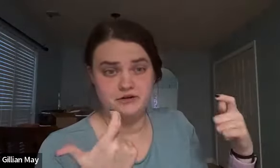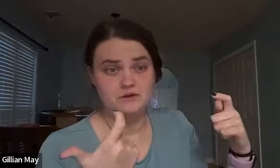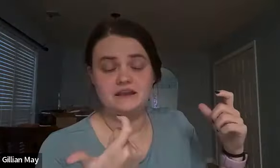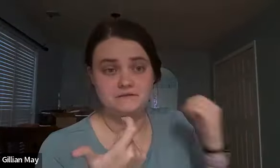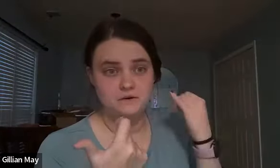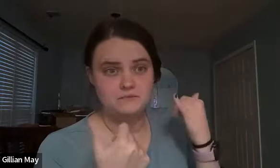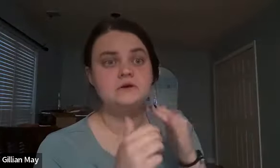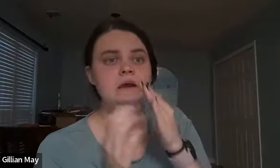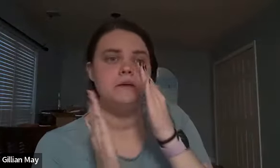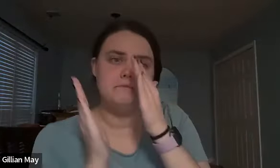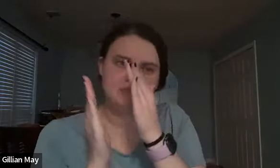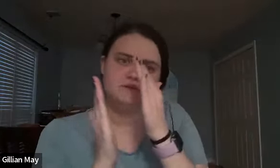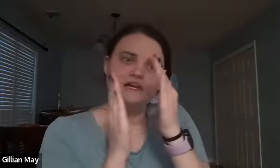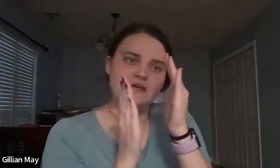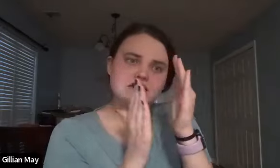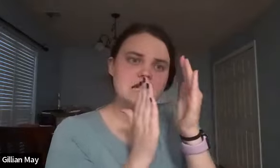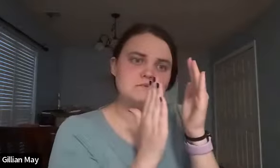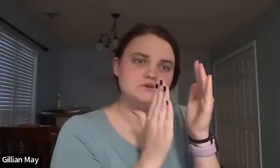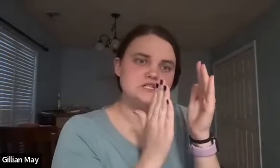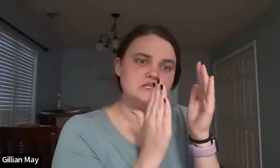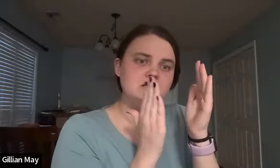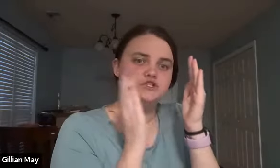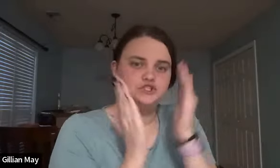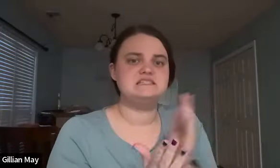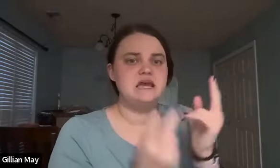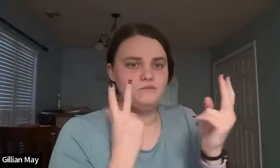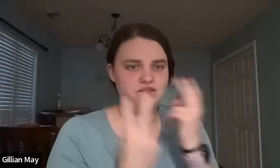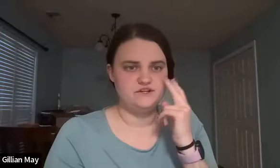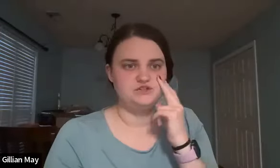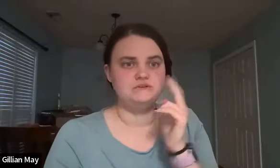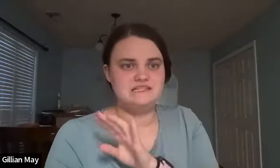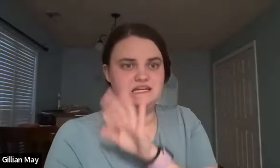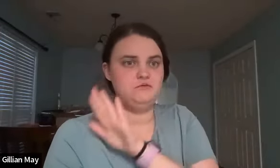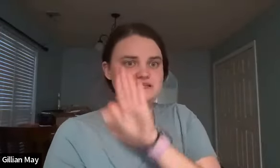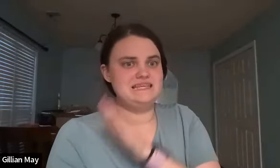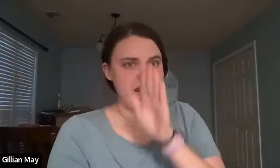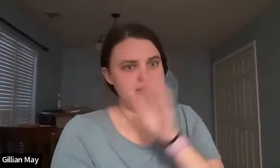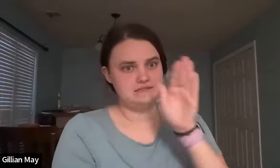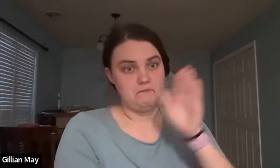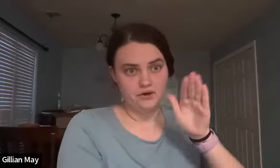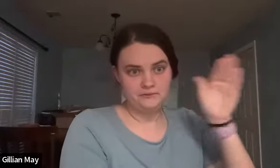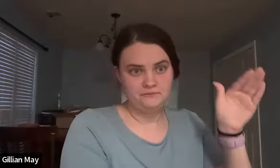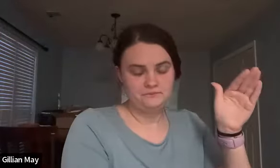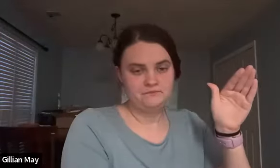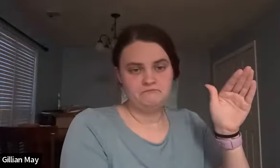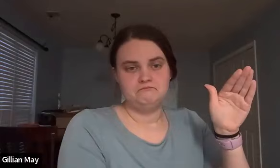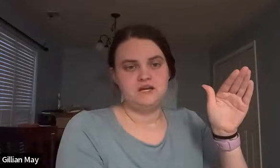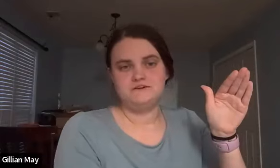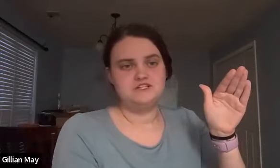number, like a phone number, maybe making that sliding motion just to help that visual seeing of what's the next number. But if you're just